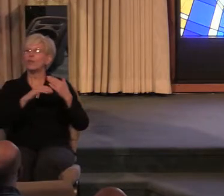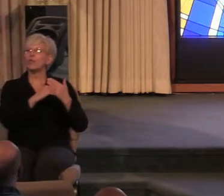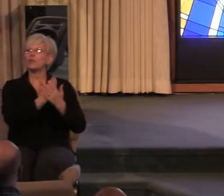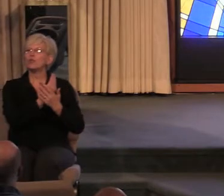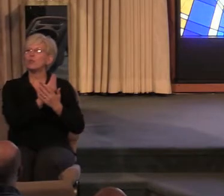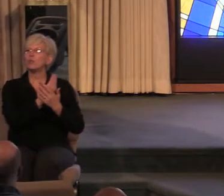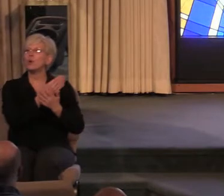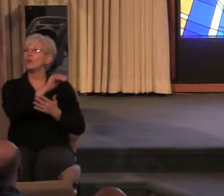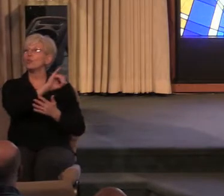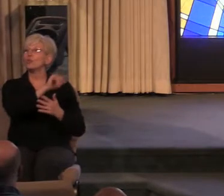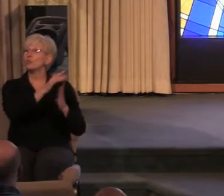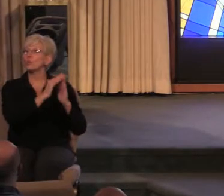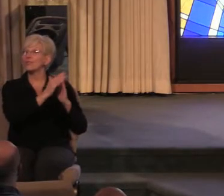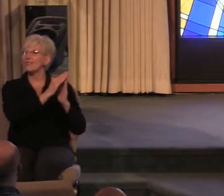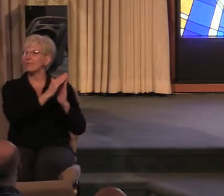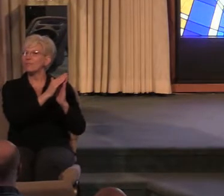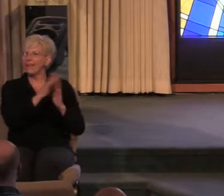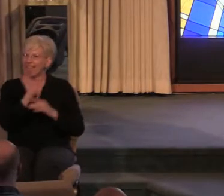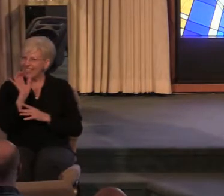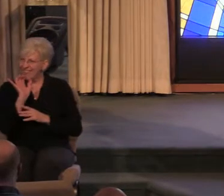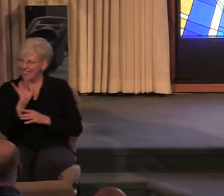that kingdom of heaven on earth